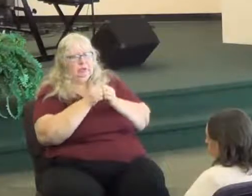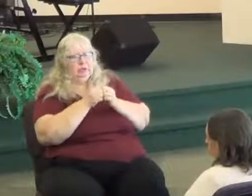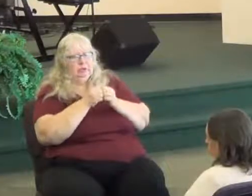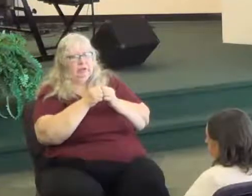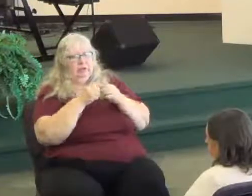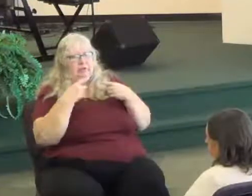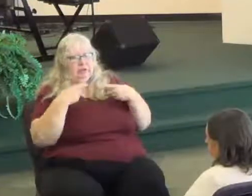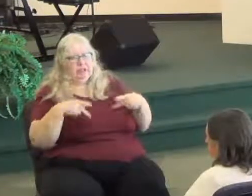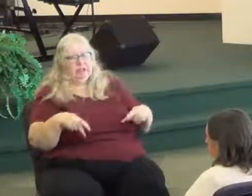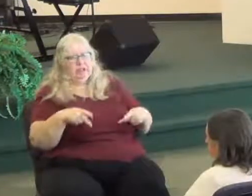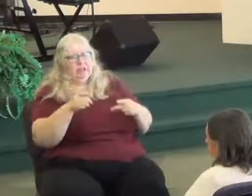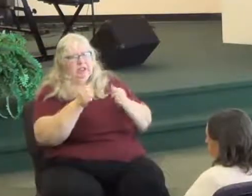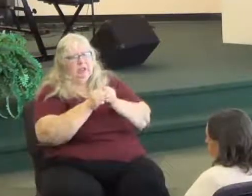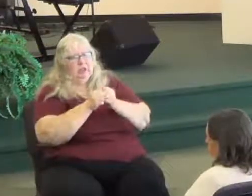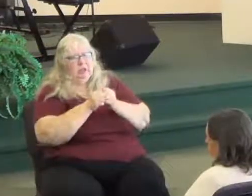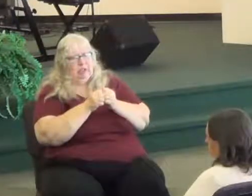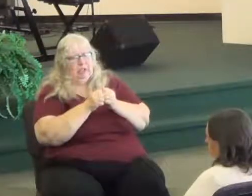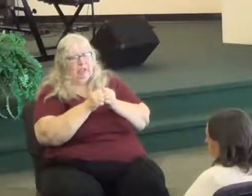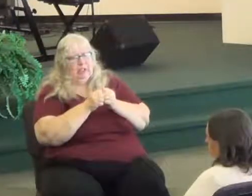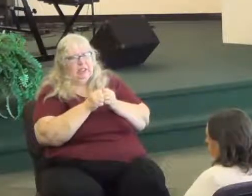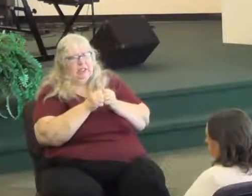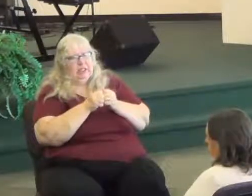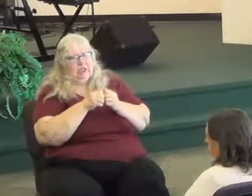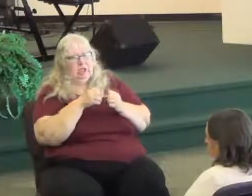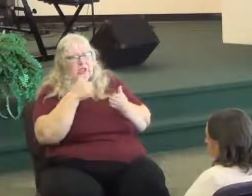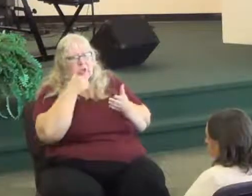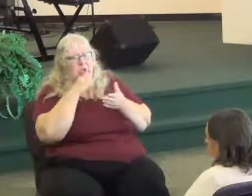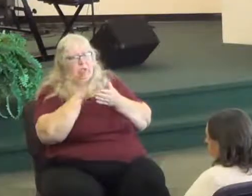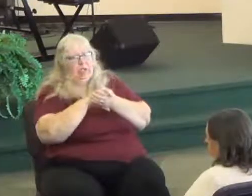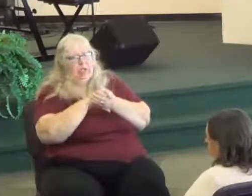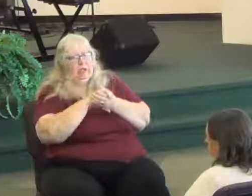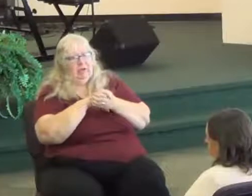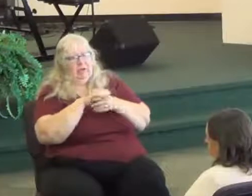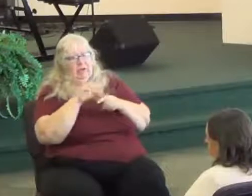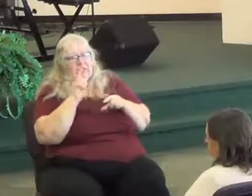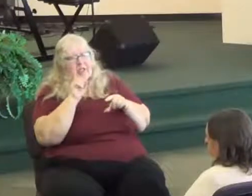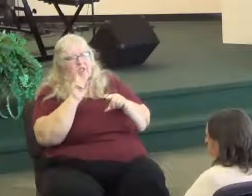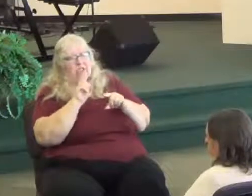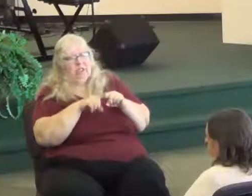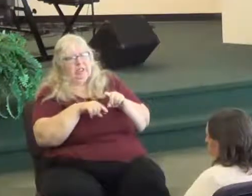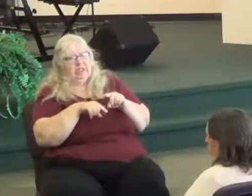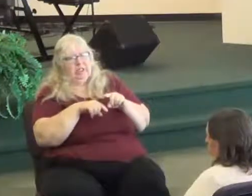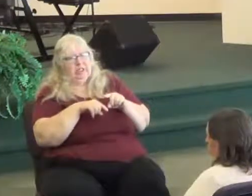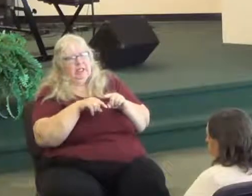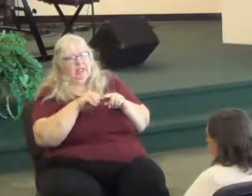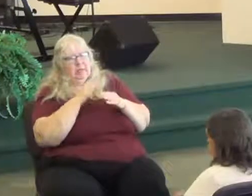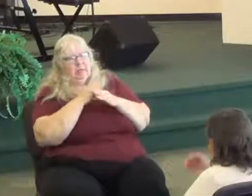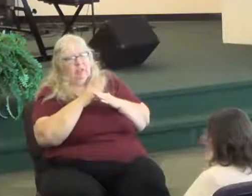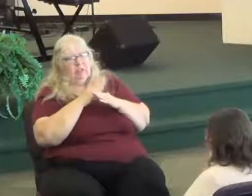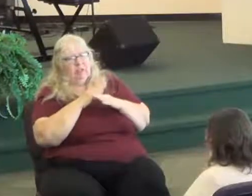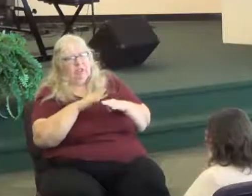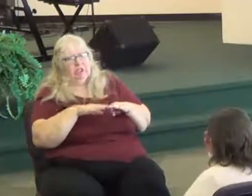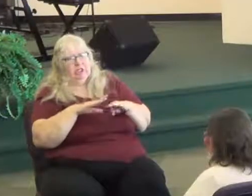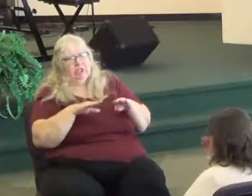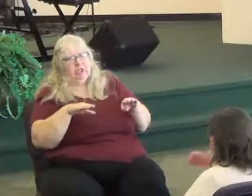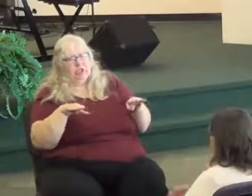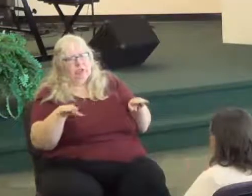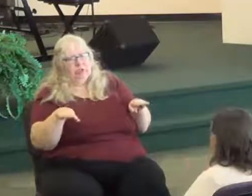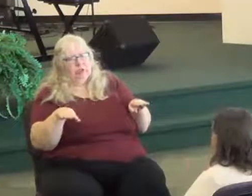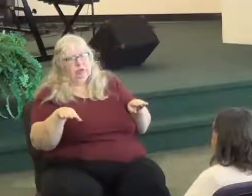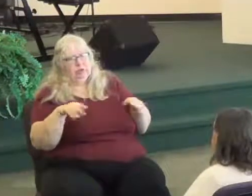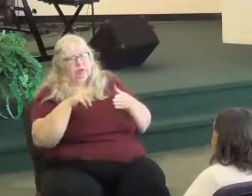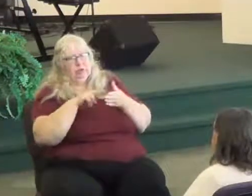your girls anymore. As a father, can't be there to protect them, to raise your voice, to show them what it looks like